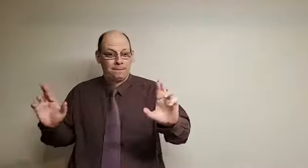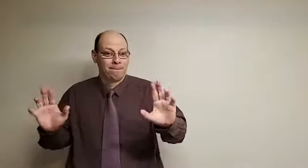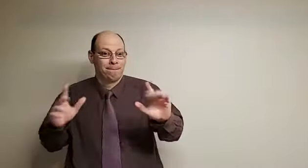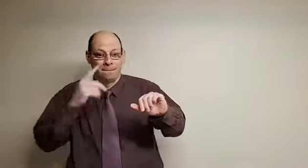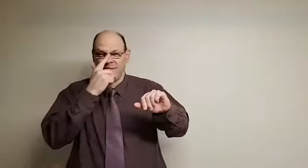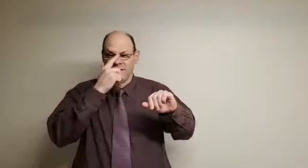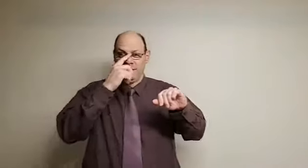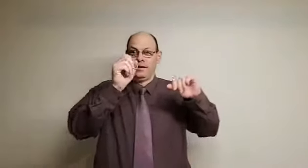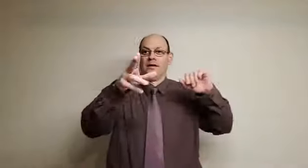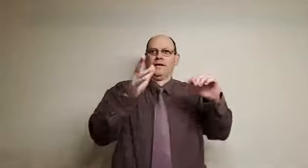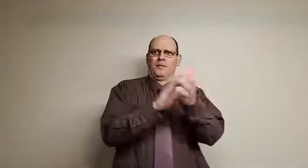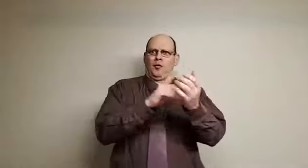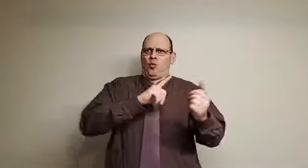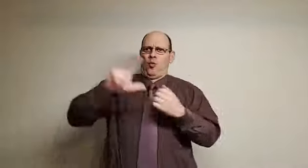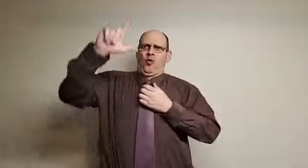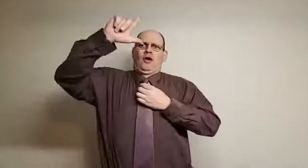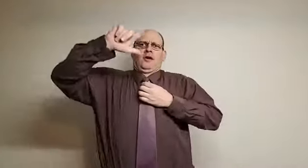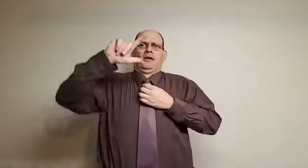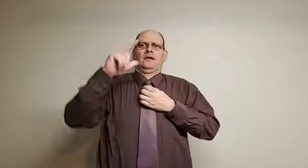alright are we ready this morning praise the Lord